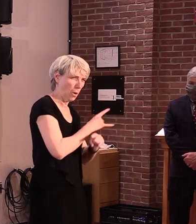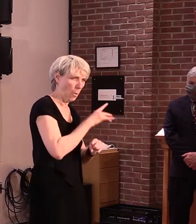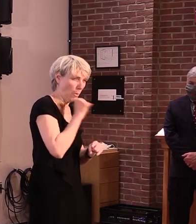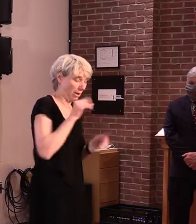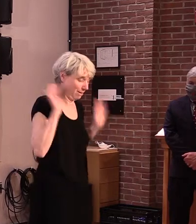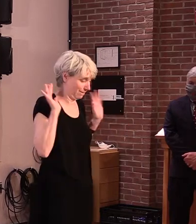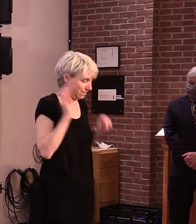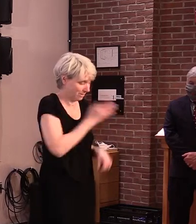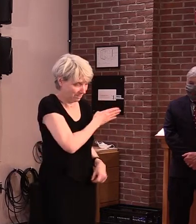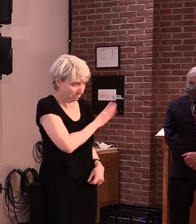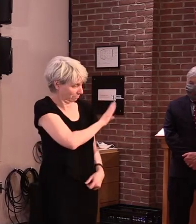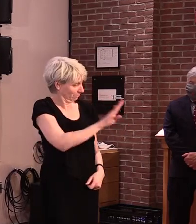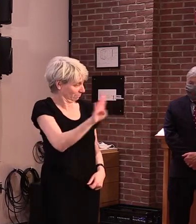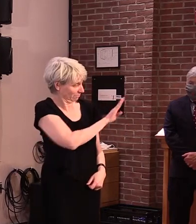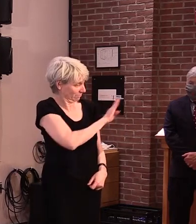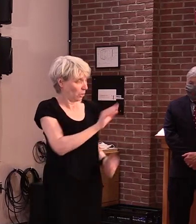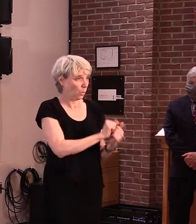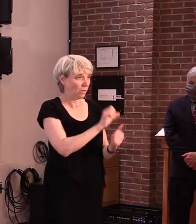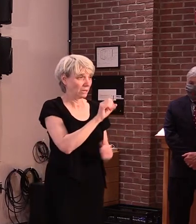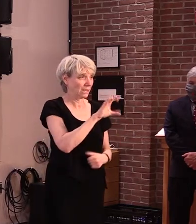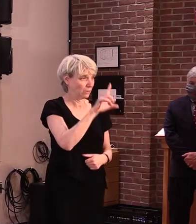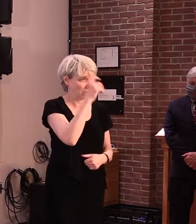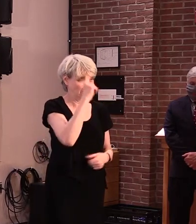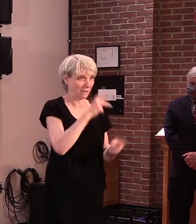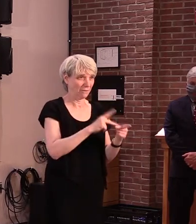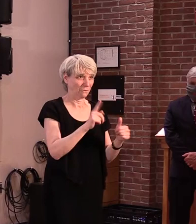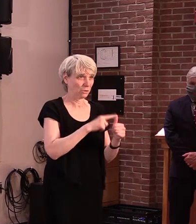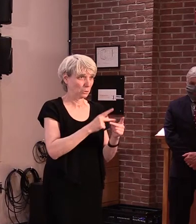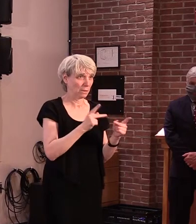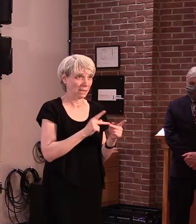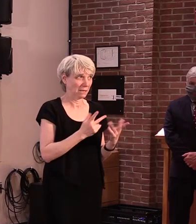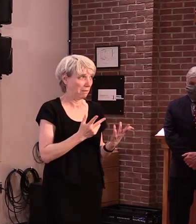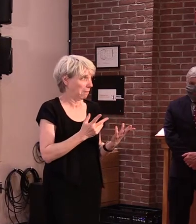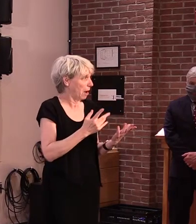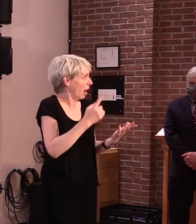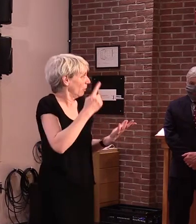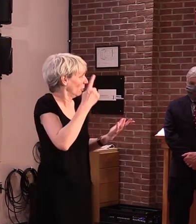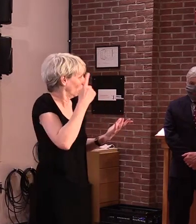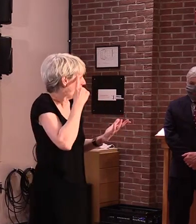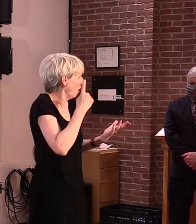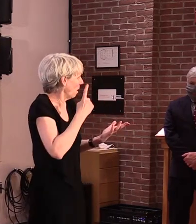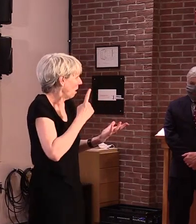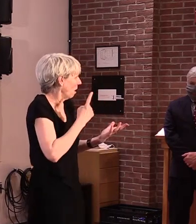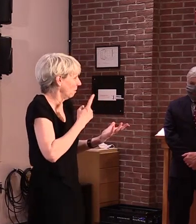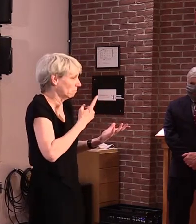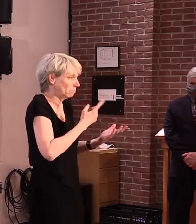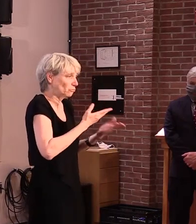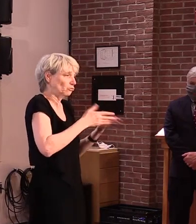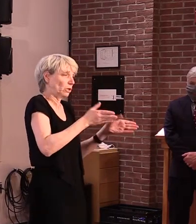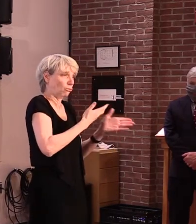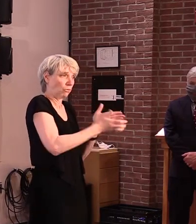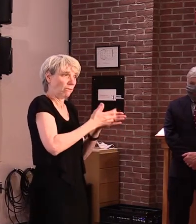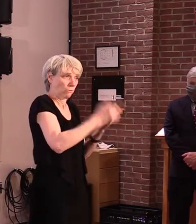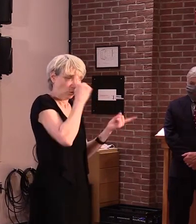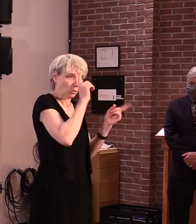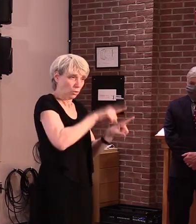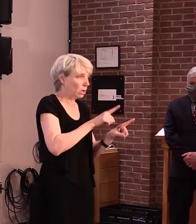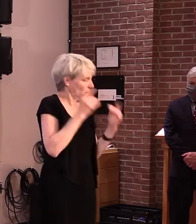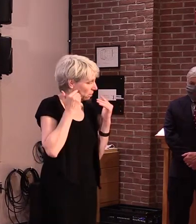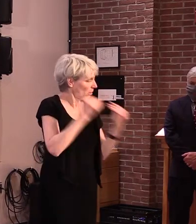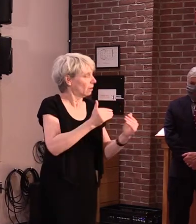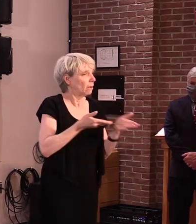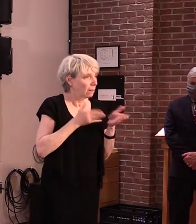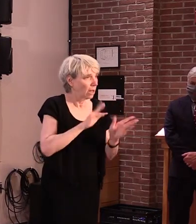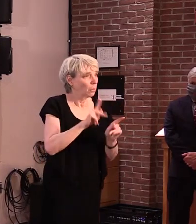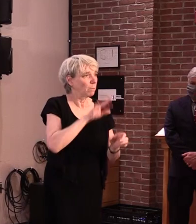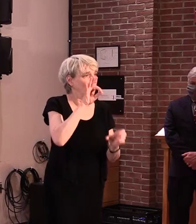I thought we had come to a conclusion that we're going to move forward with the mail-in ballots to make sure that we protect